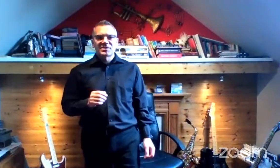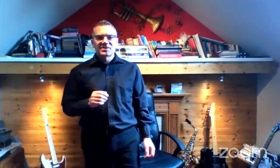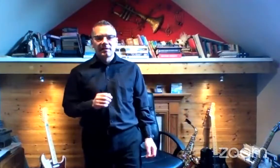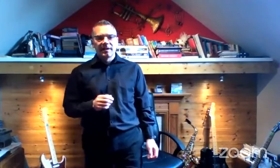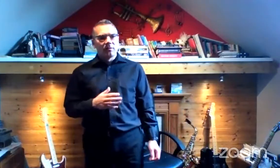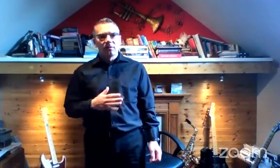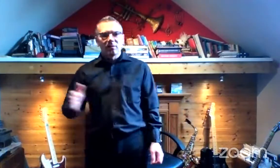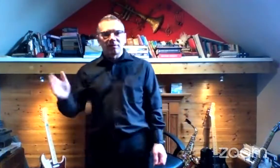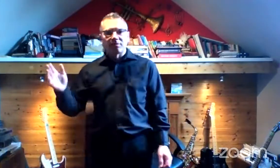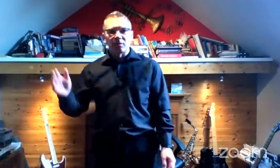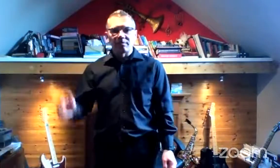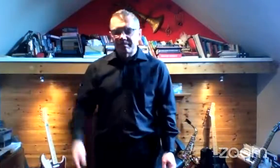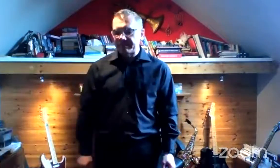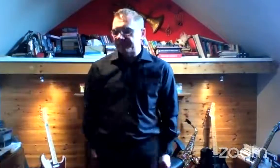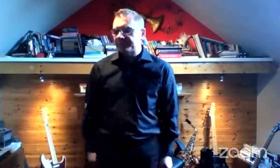Rhythm's still there all the way through.